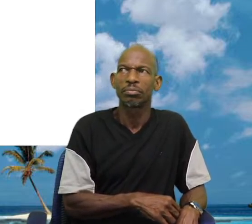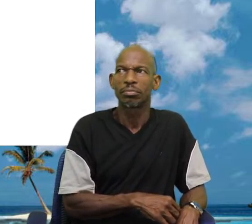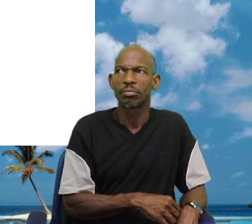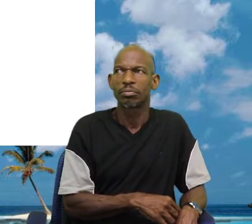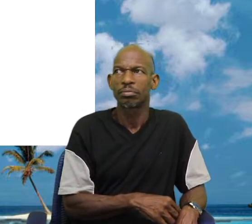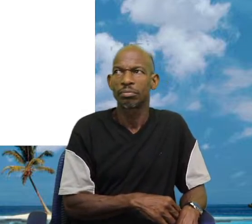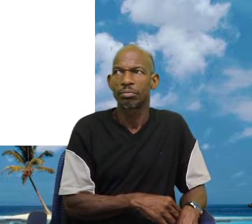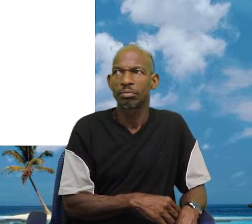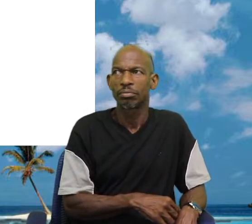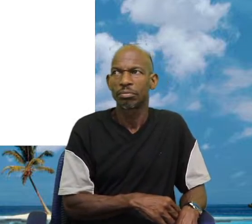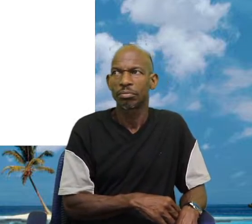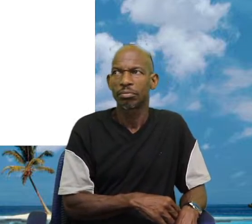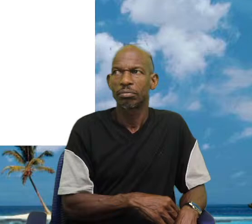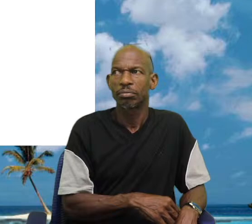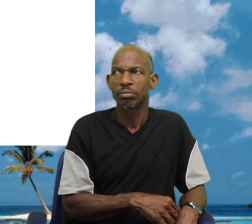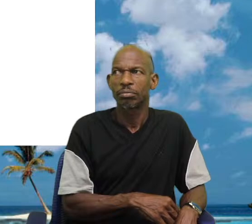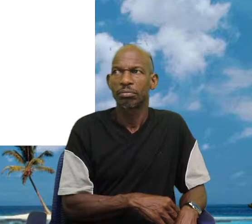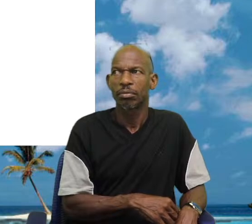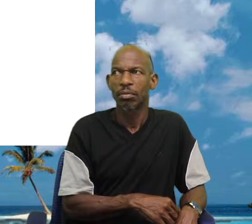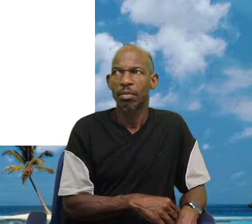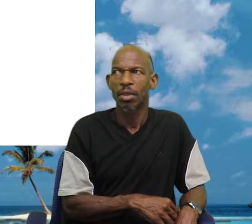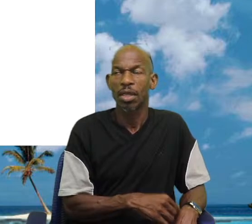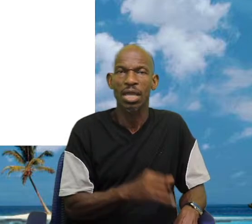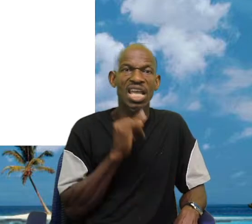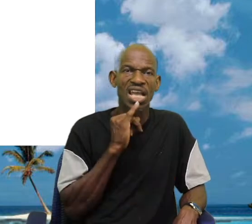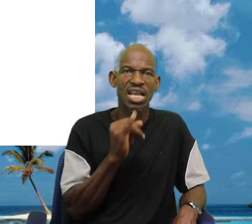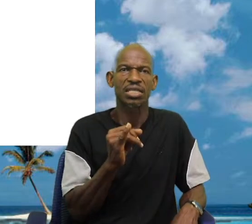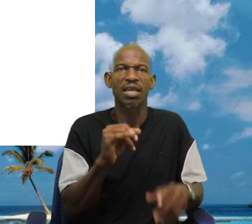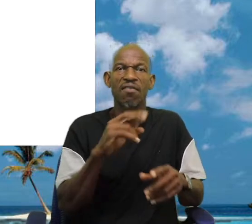I'm adding is a verb.